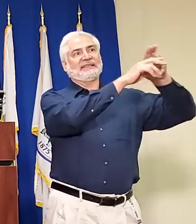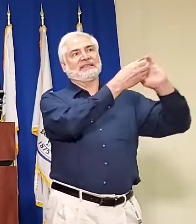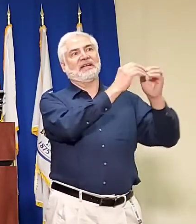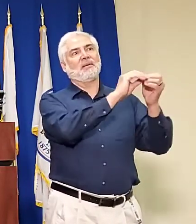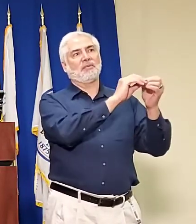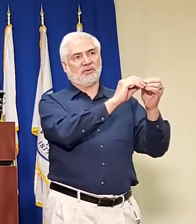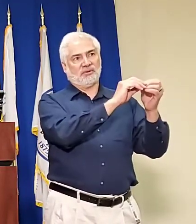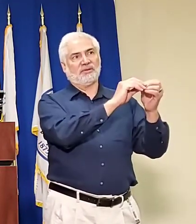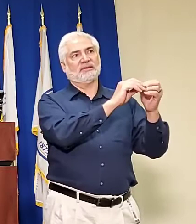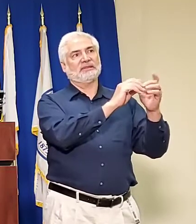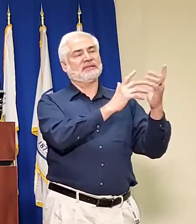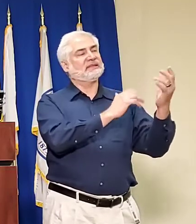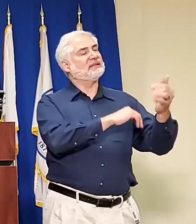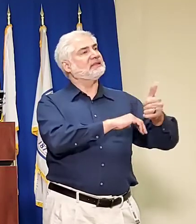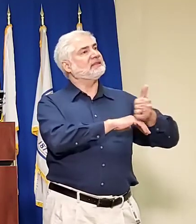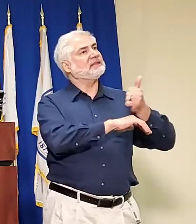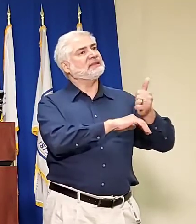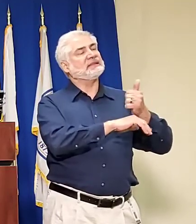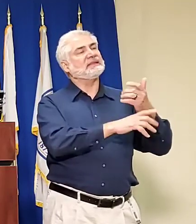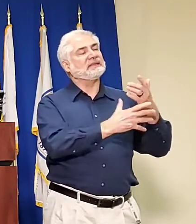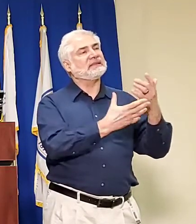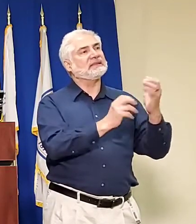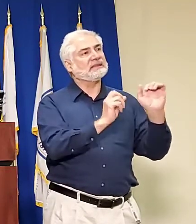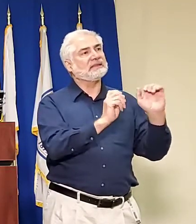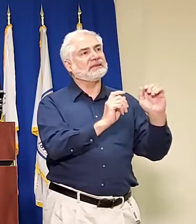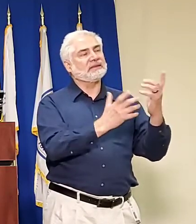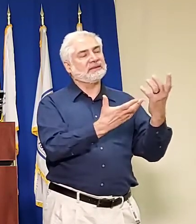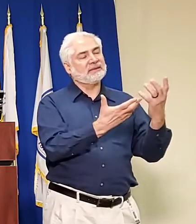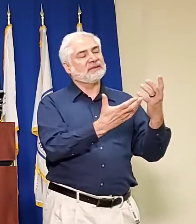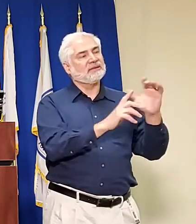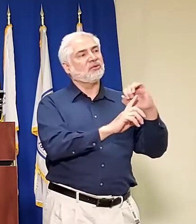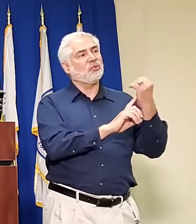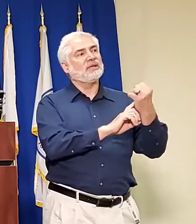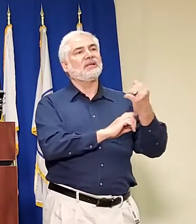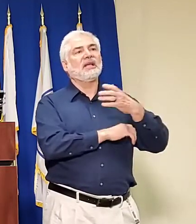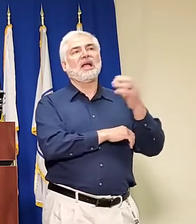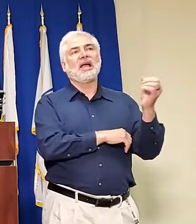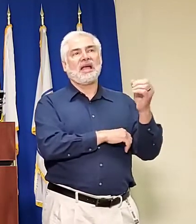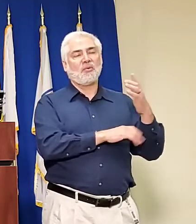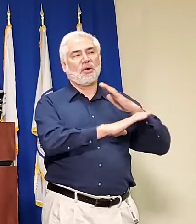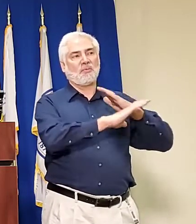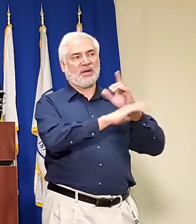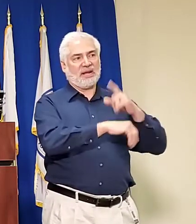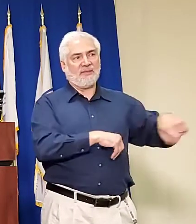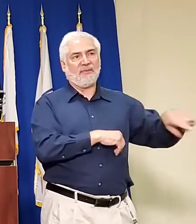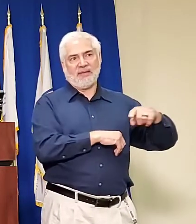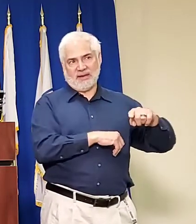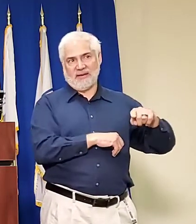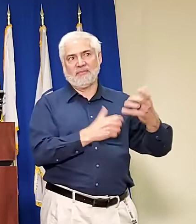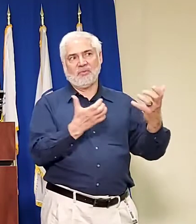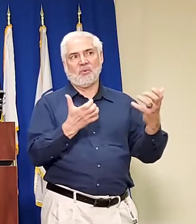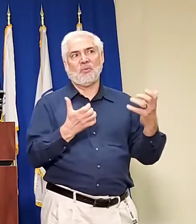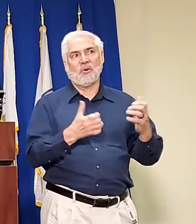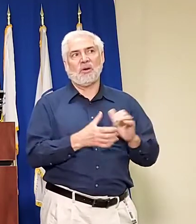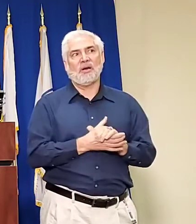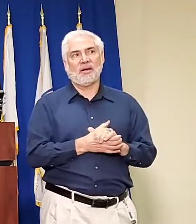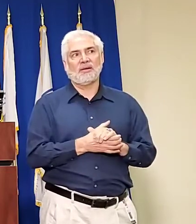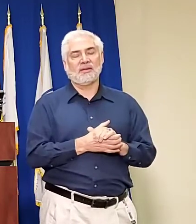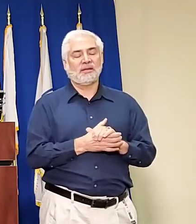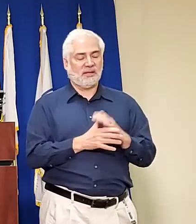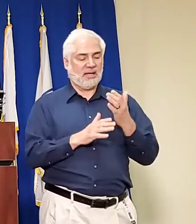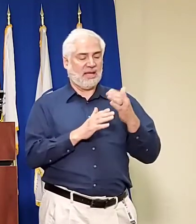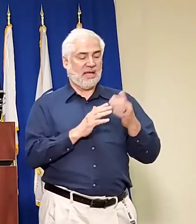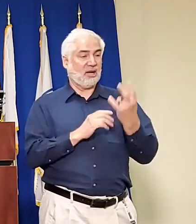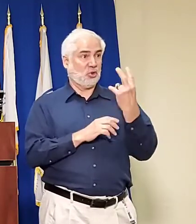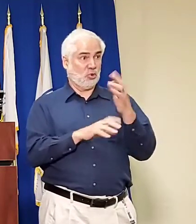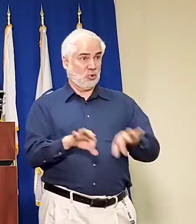population, and obviously those who have chronic illness. So we want to do everything that we can to protect them. I want to end with two